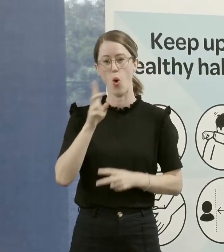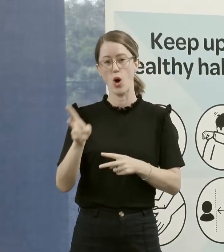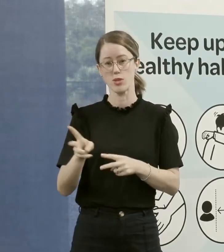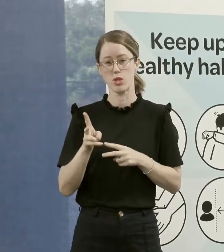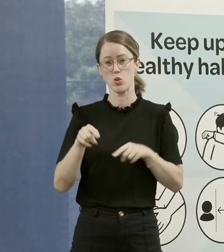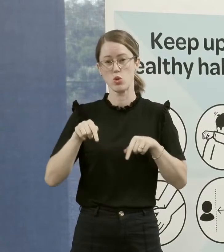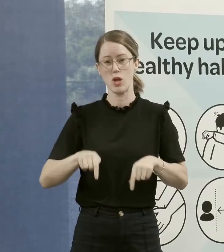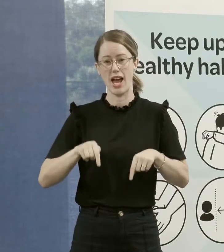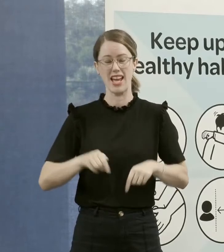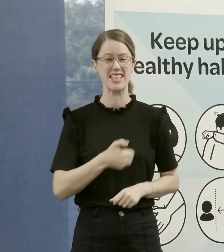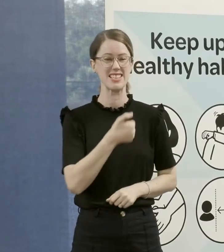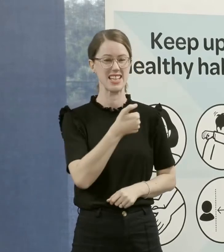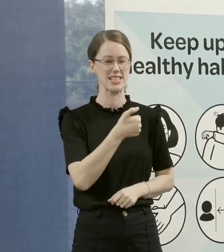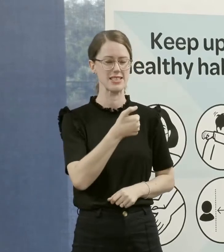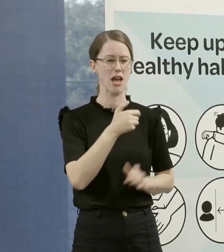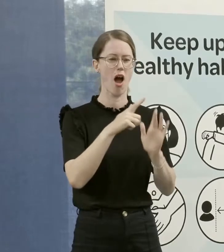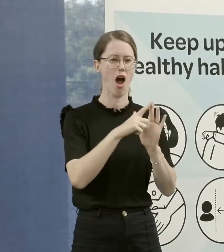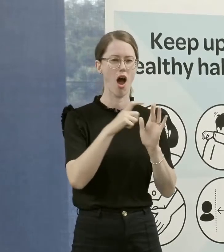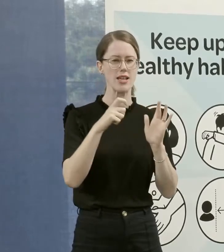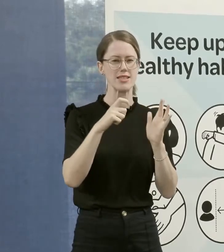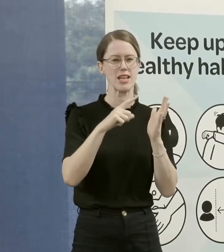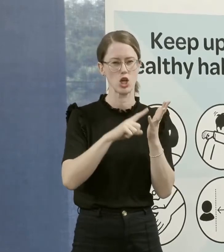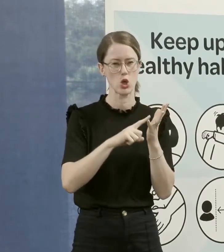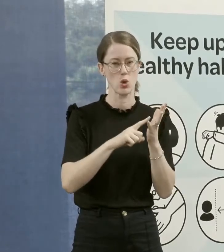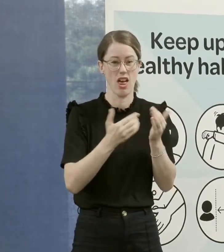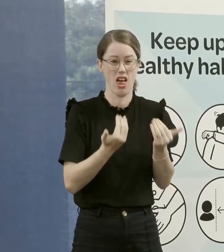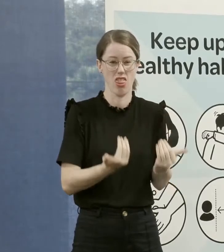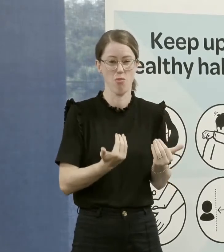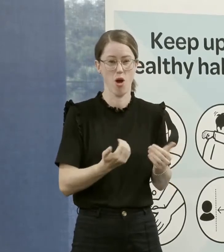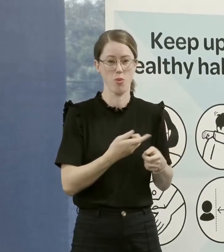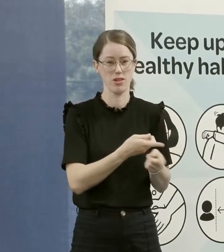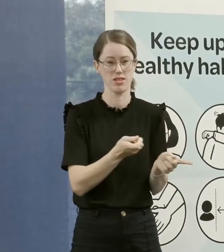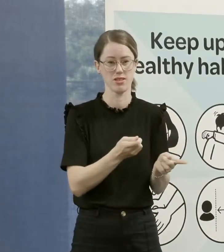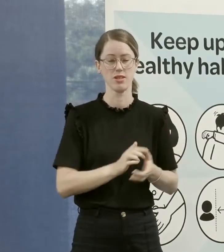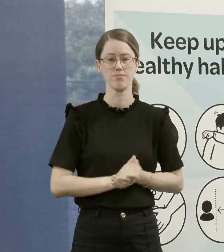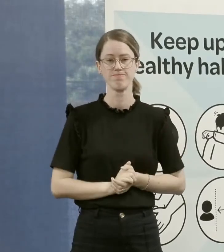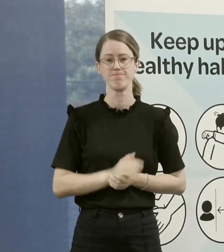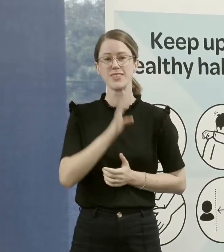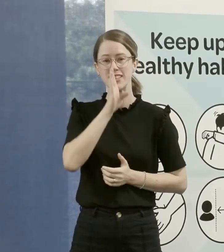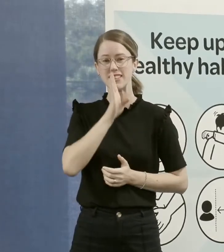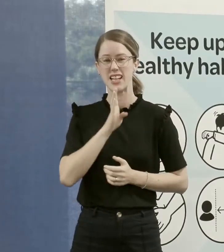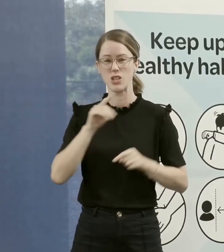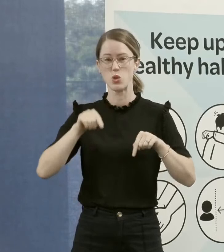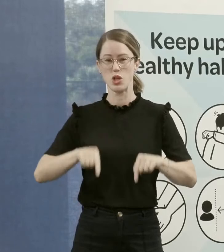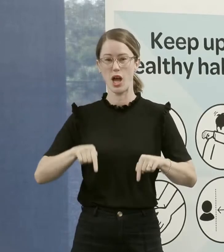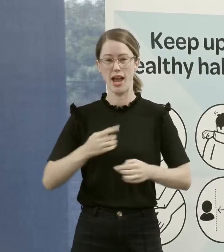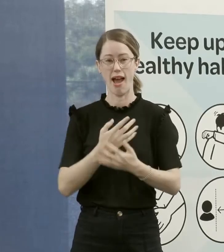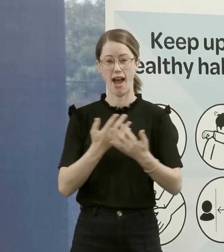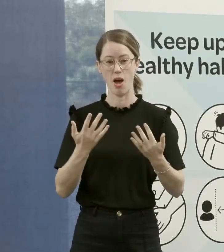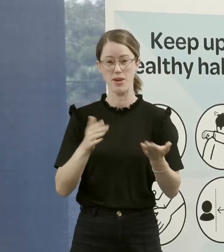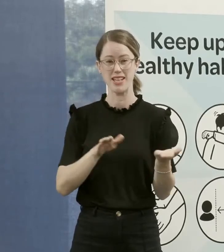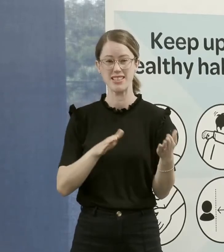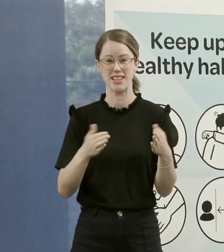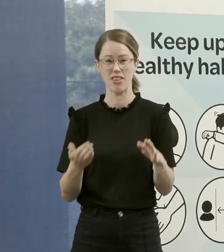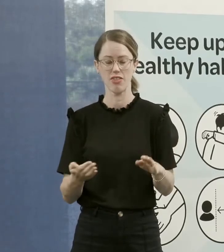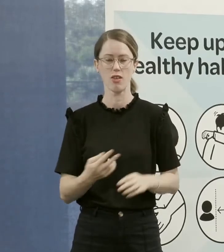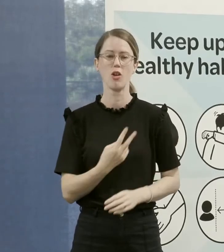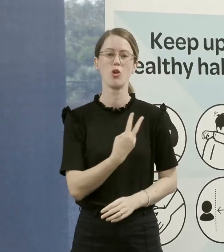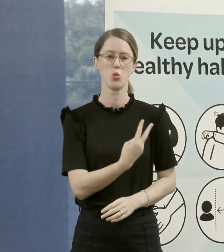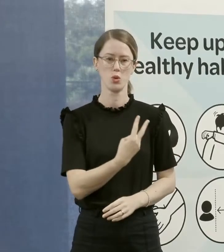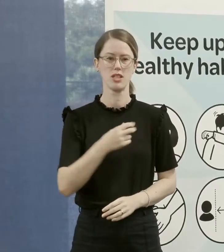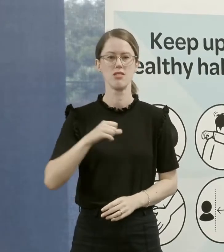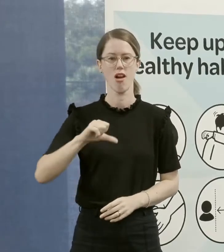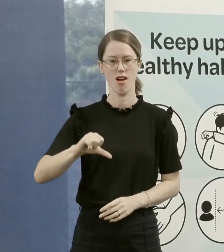of them are in intensive care or high dependency units. Sadly today also we're reporting a further 29 deaths